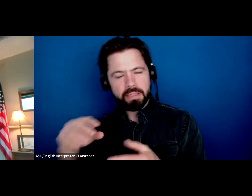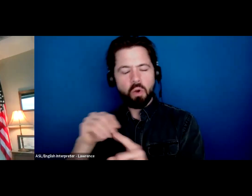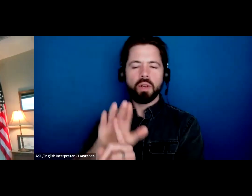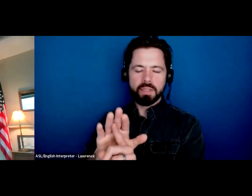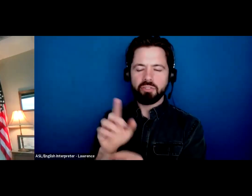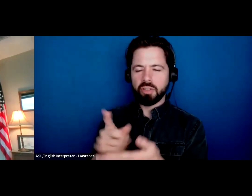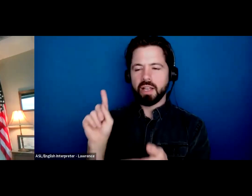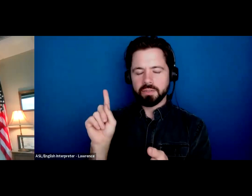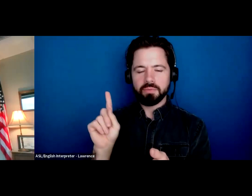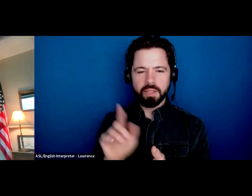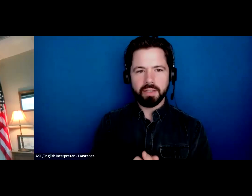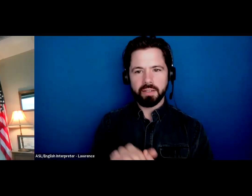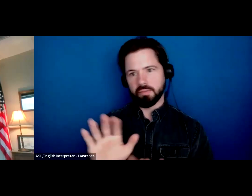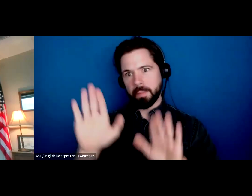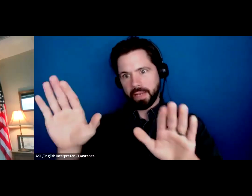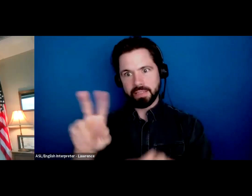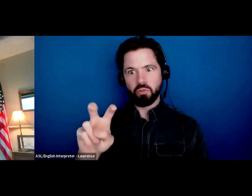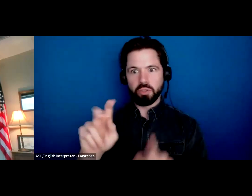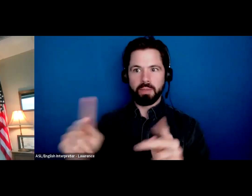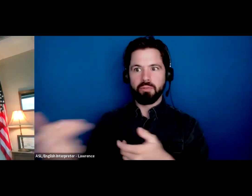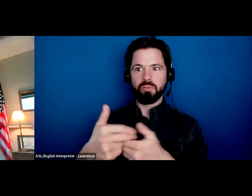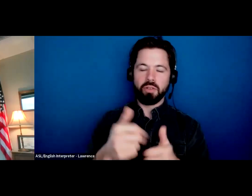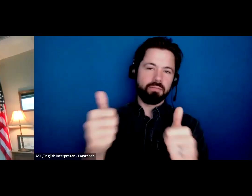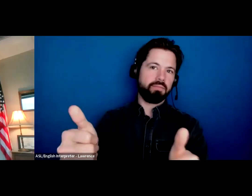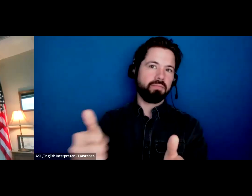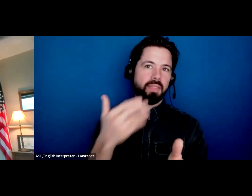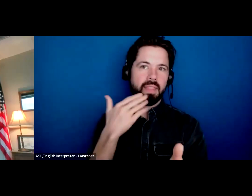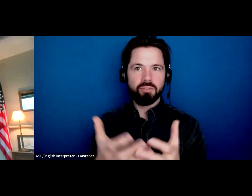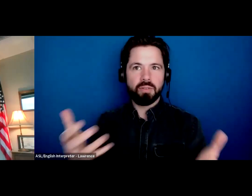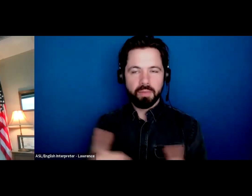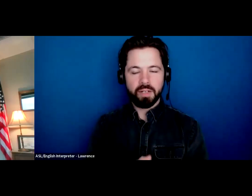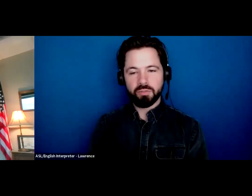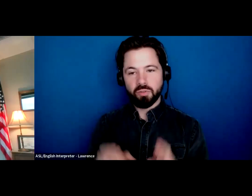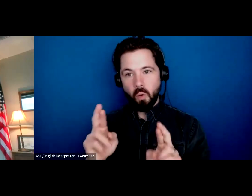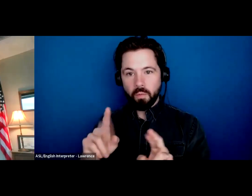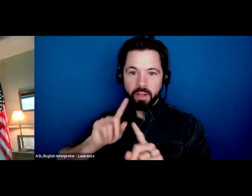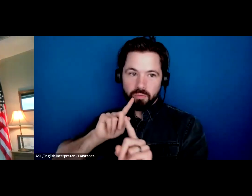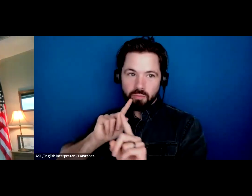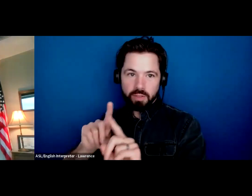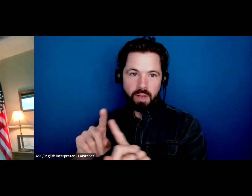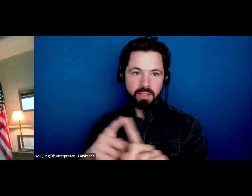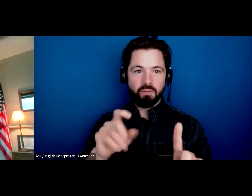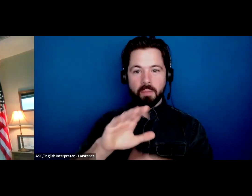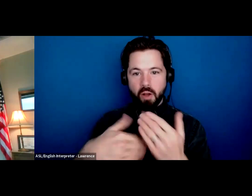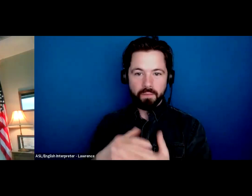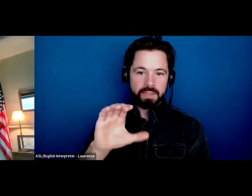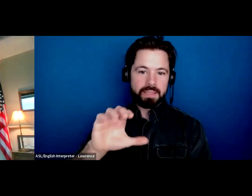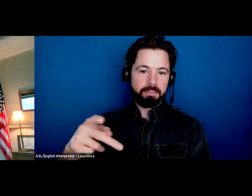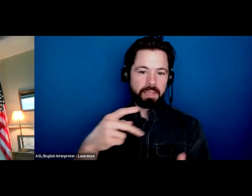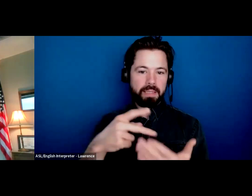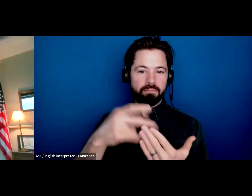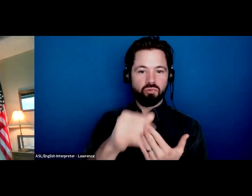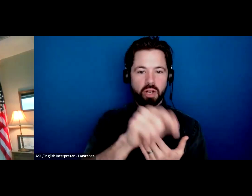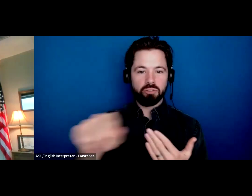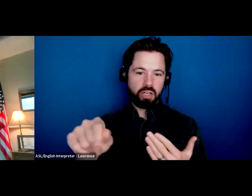did last week, which is amazing. Thank you so much. We hope that we are going to get responses for all of those CPP projects. All that